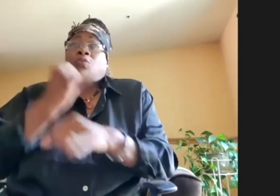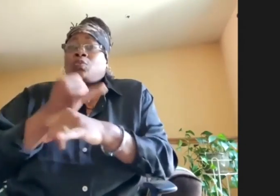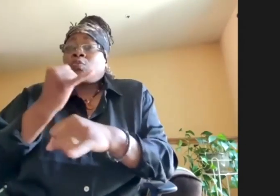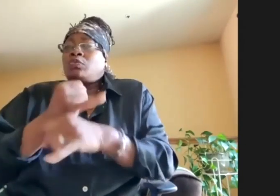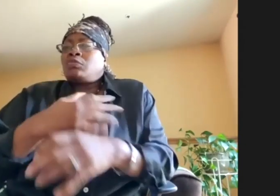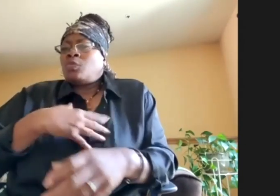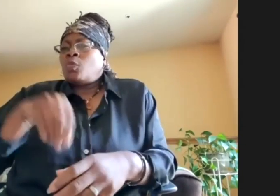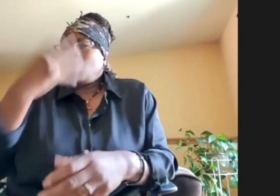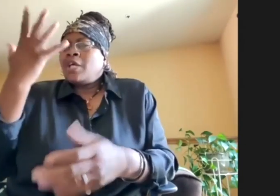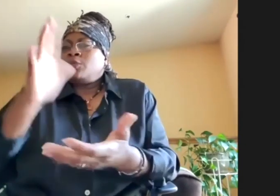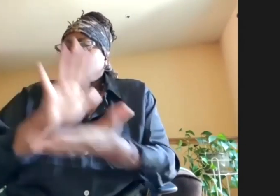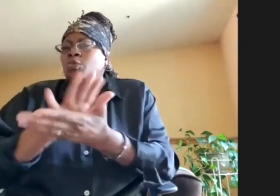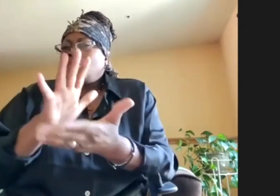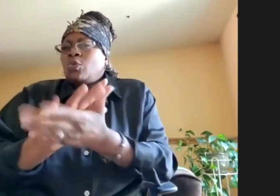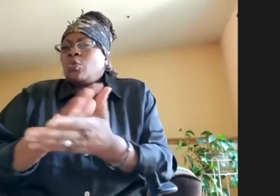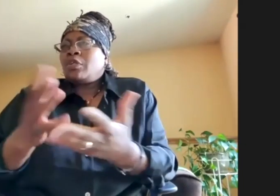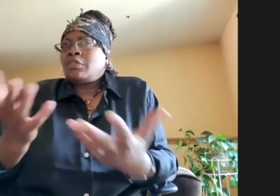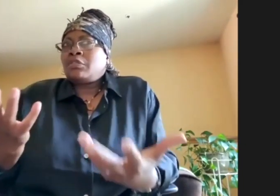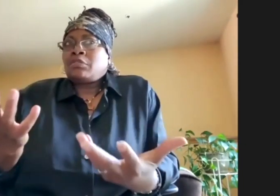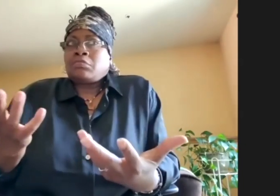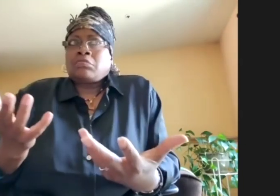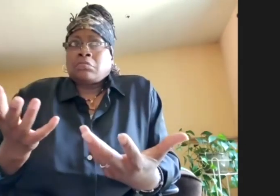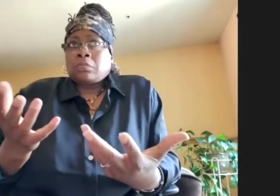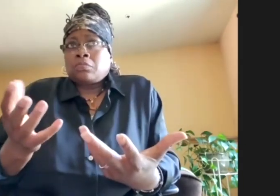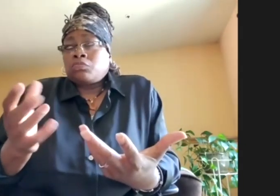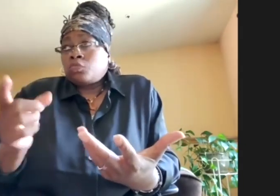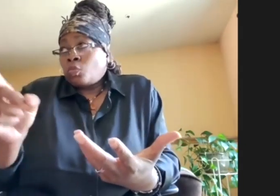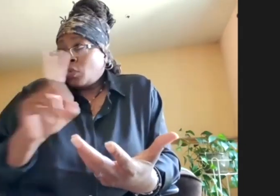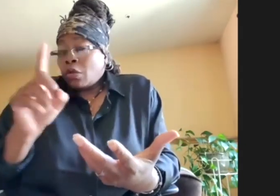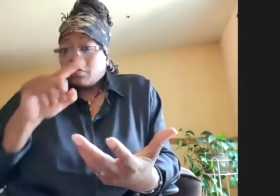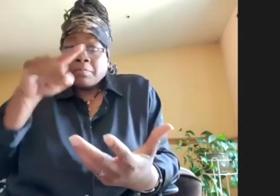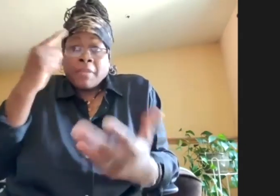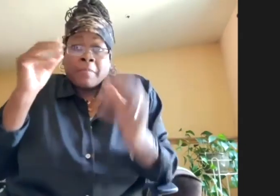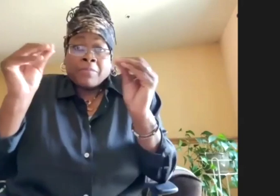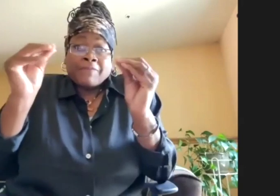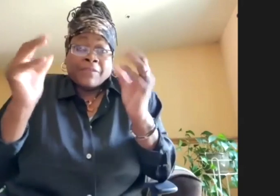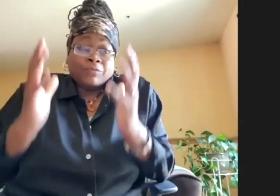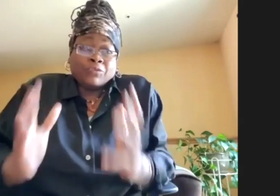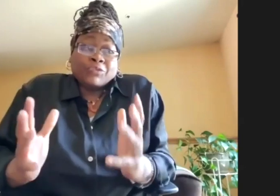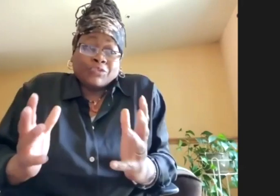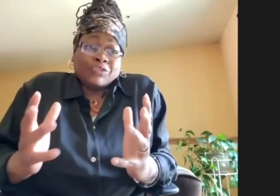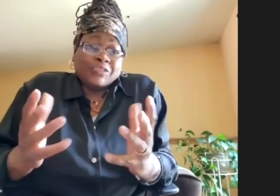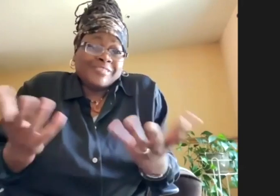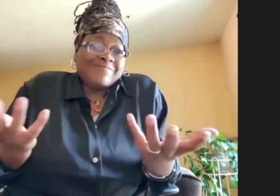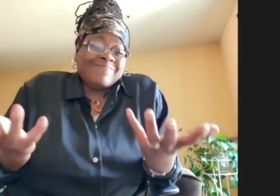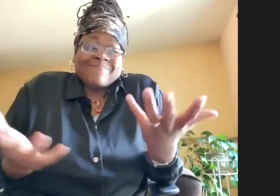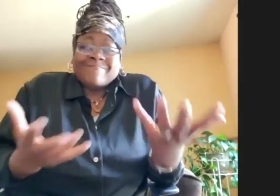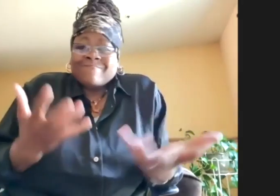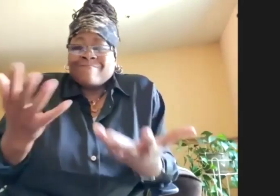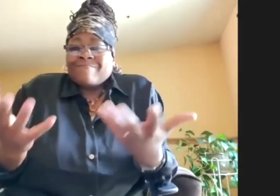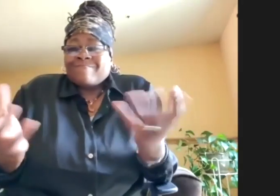I've heard tell of many deaf schools, white deaf schools, of course, where there are Black